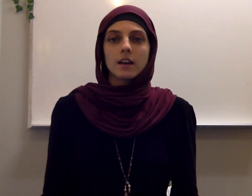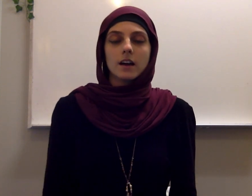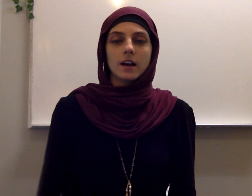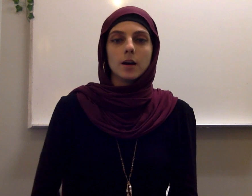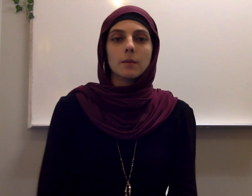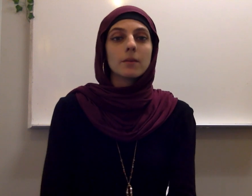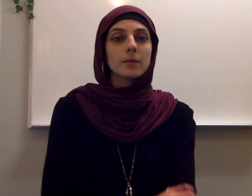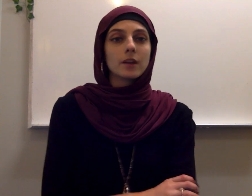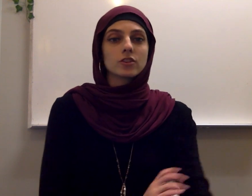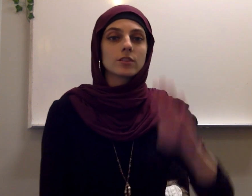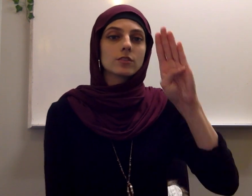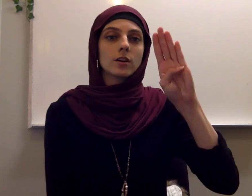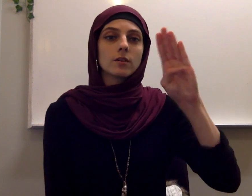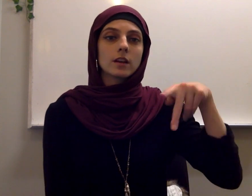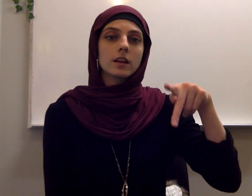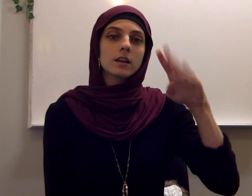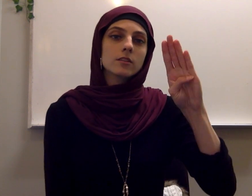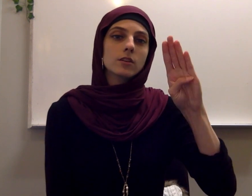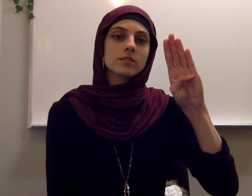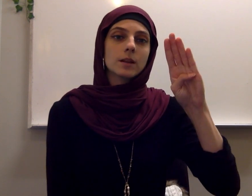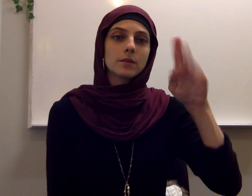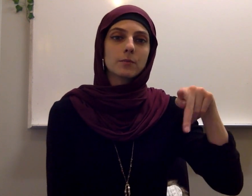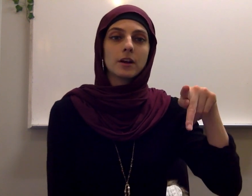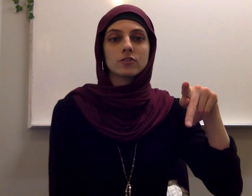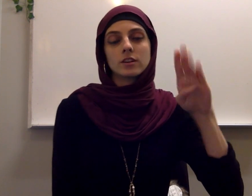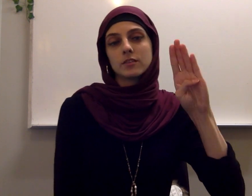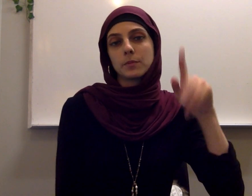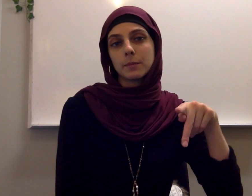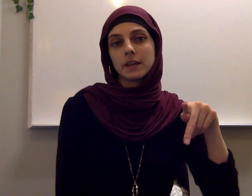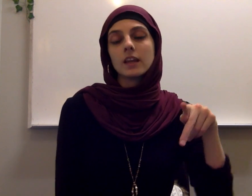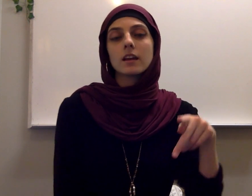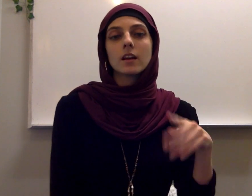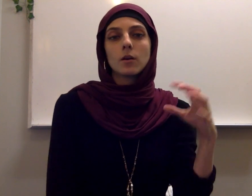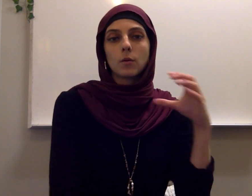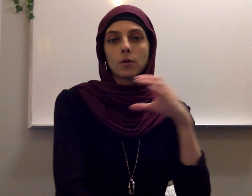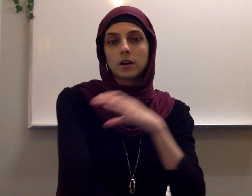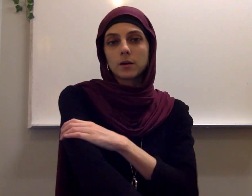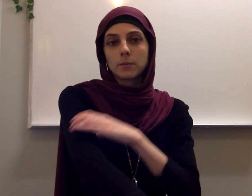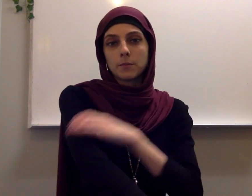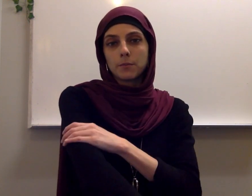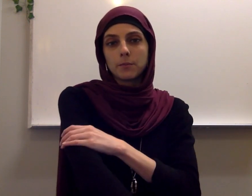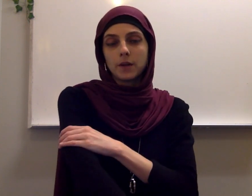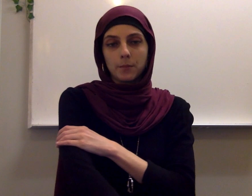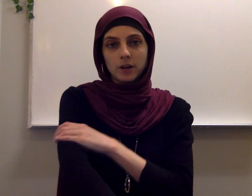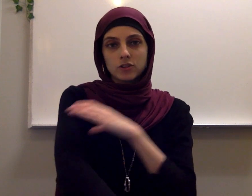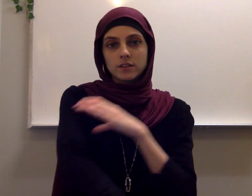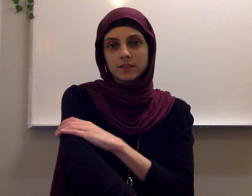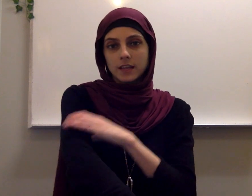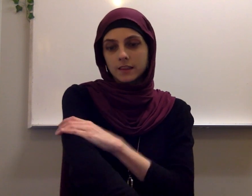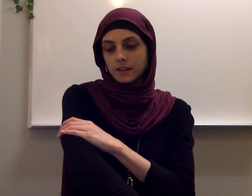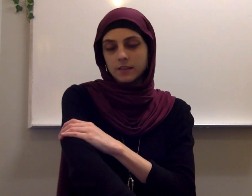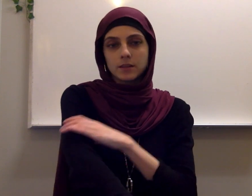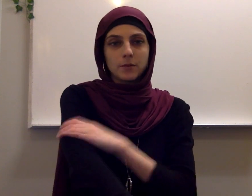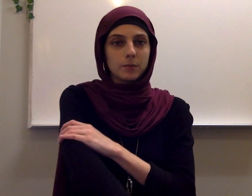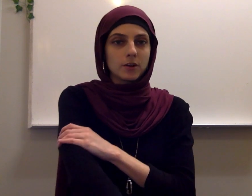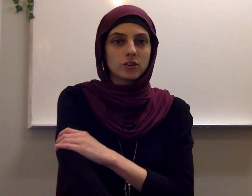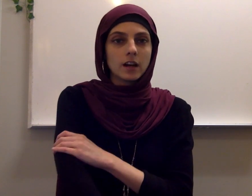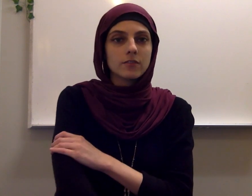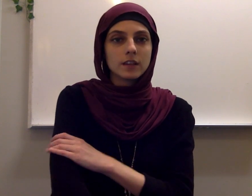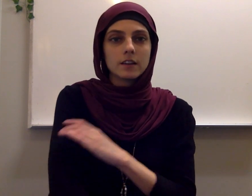know. Blood pressure. So you can sign blood pressure as BP or blood pressure, like the blood pressure cuff that they